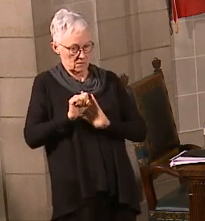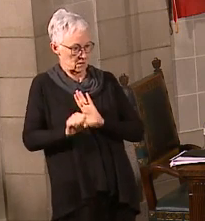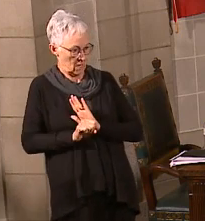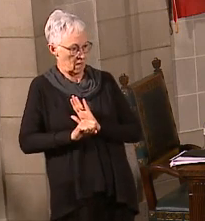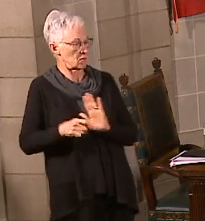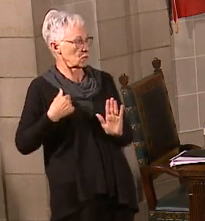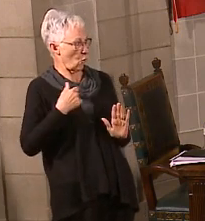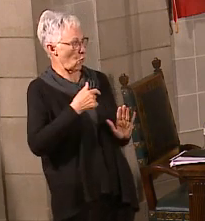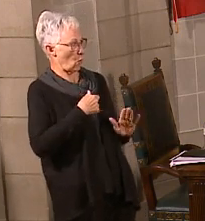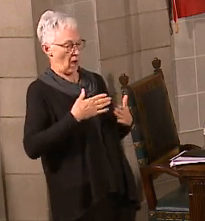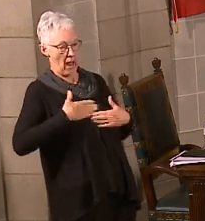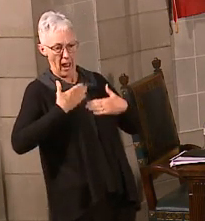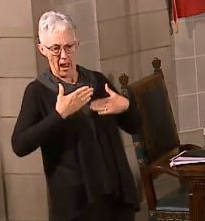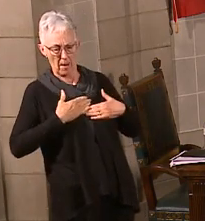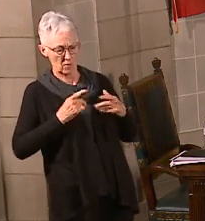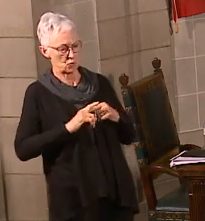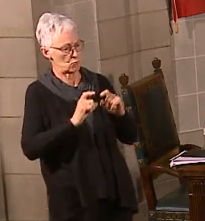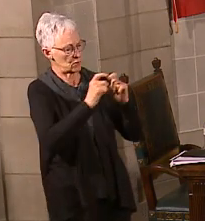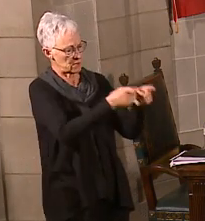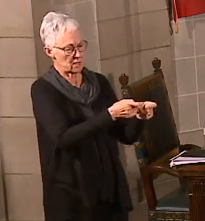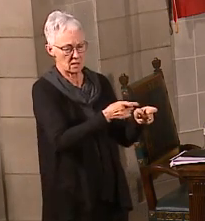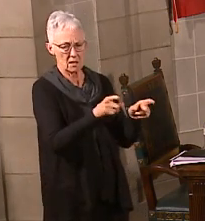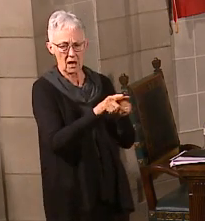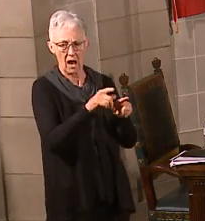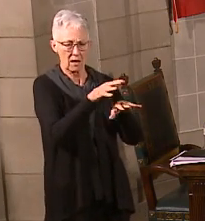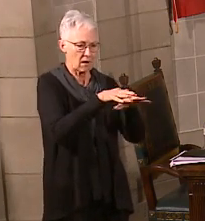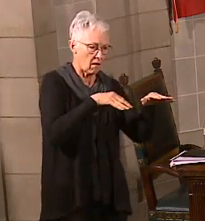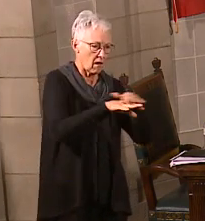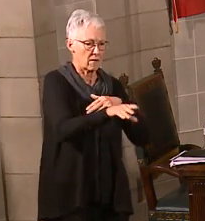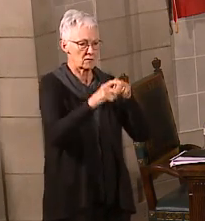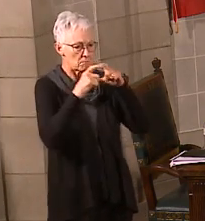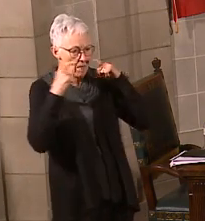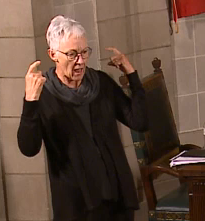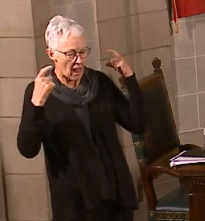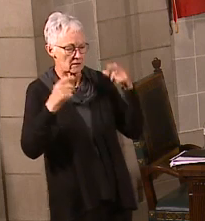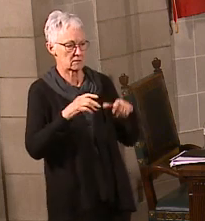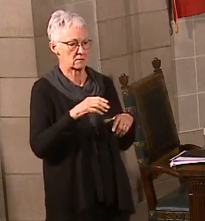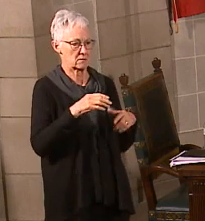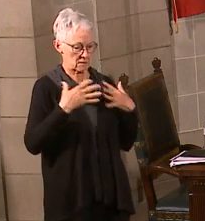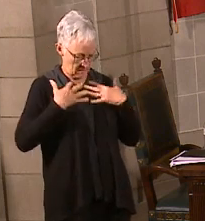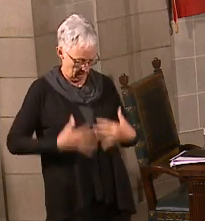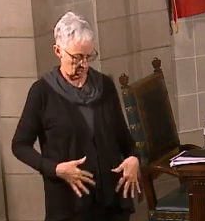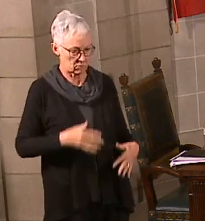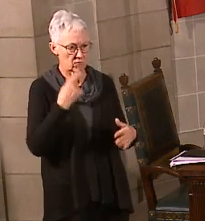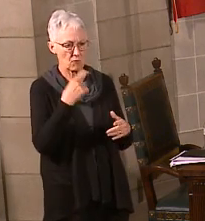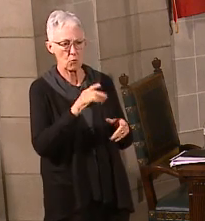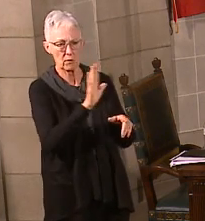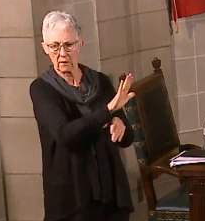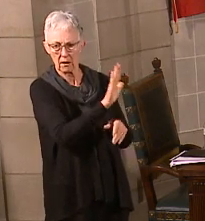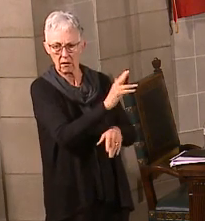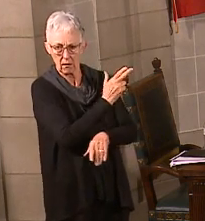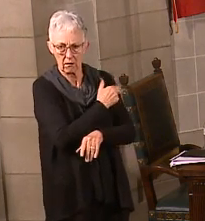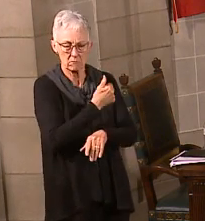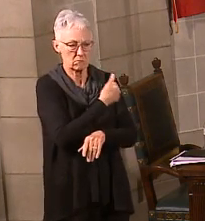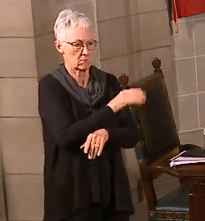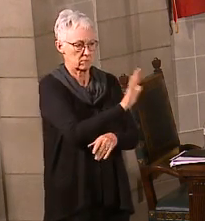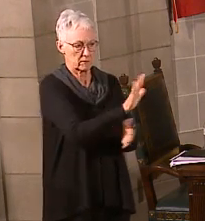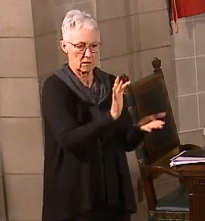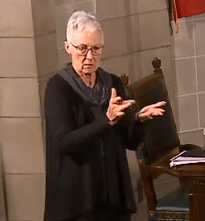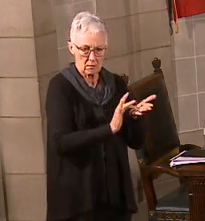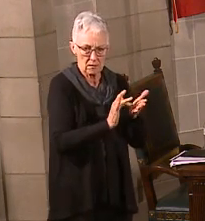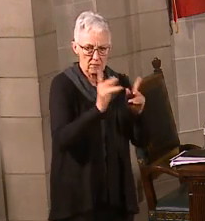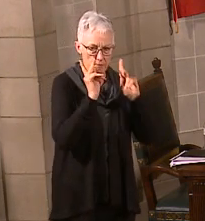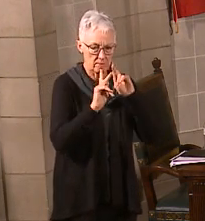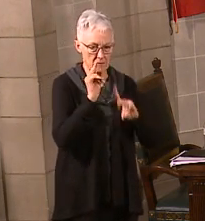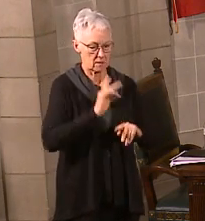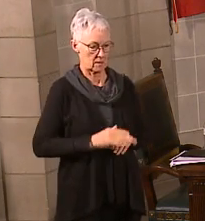happy to supply things like personal protection equipment if you can't get masks or gloves or things like that. And we've asked them to, if they've got needs,